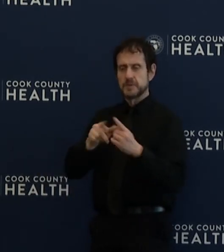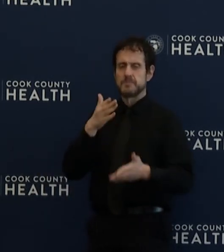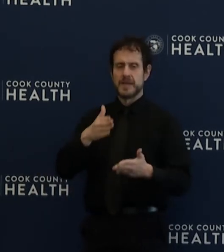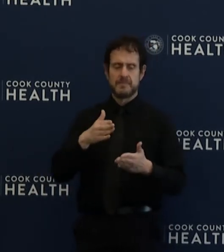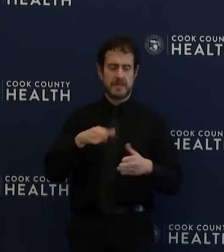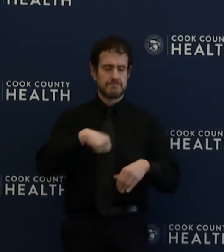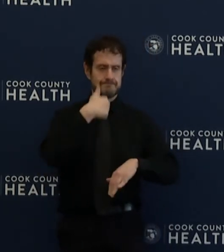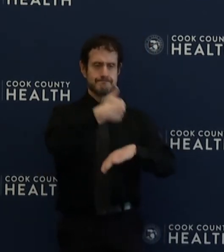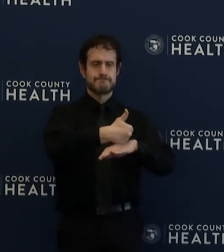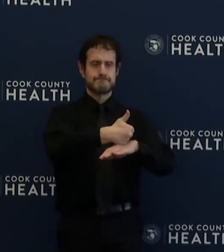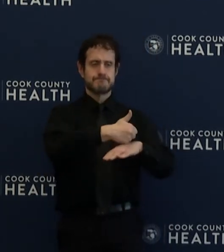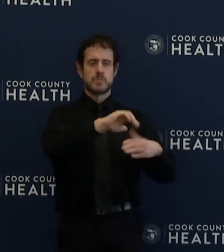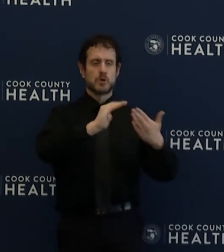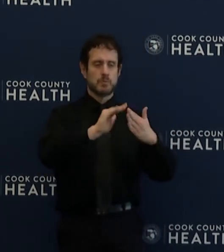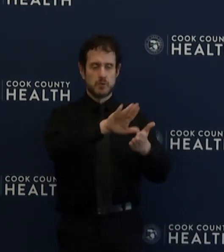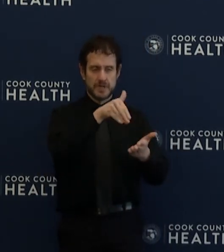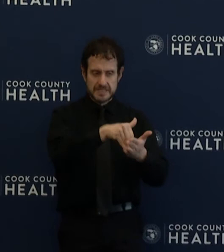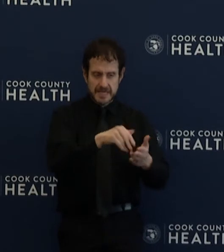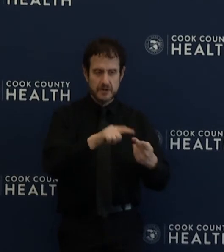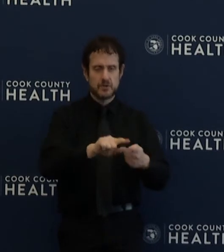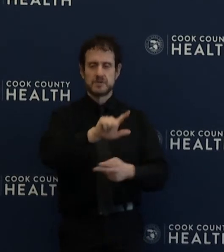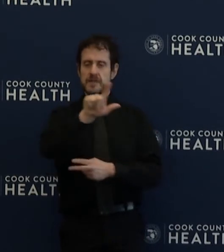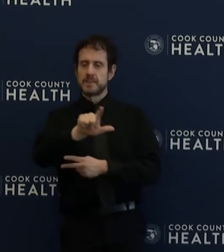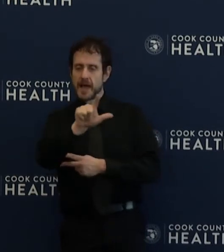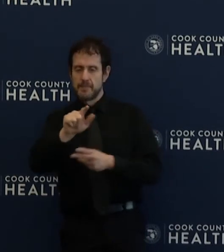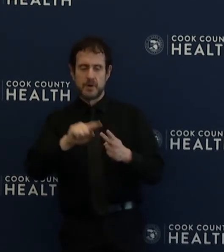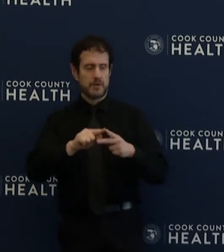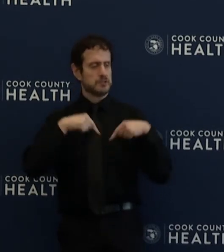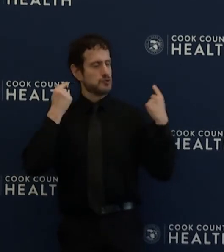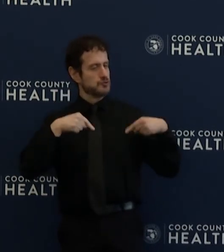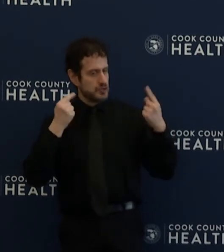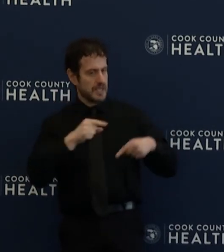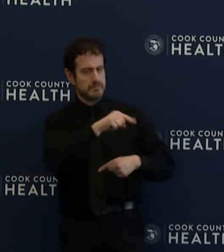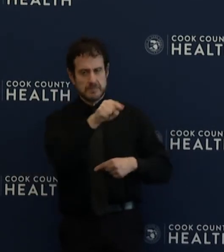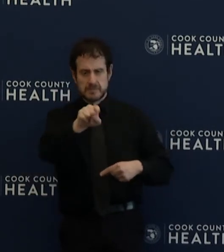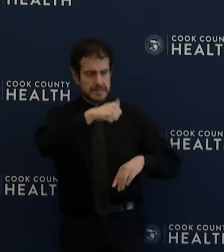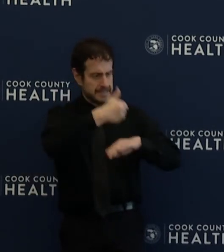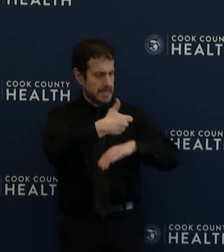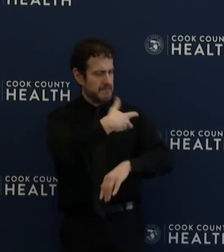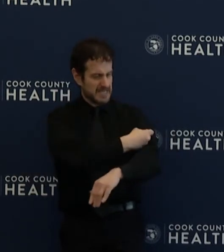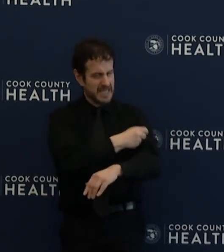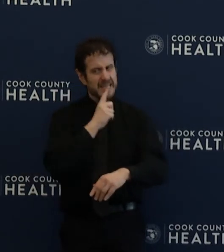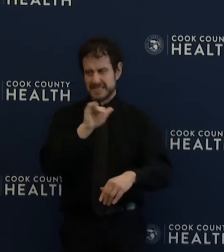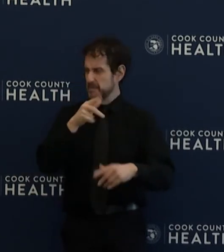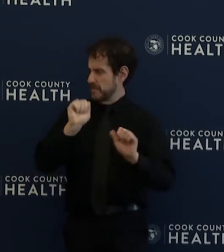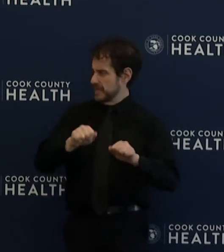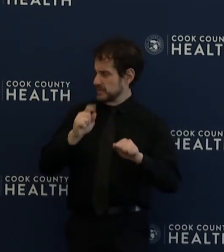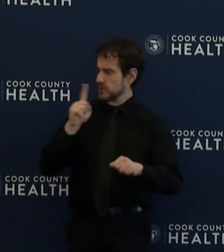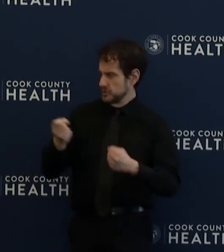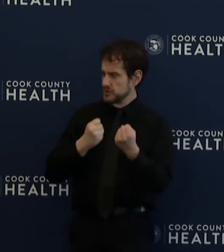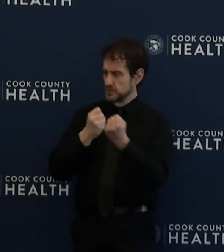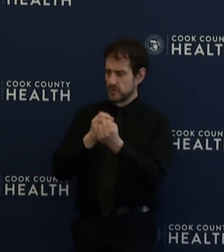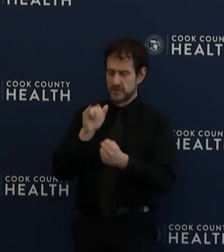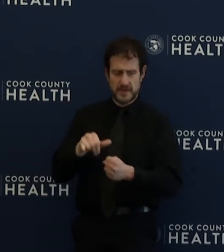like community centers, libraries, gymnasiums? Is that something that's even logistically possible and that you would support?